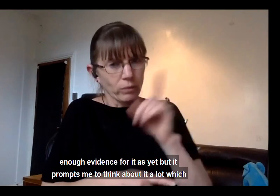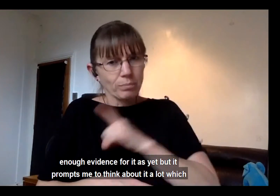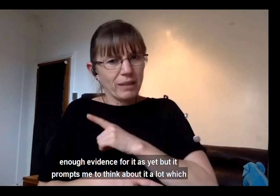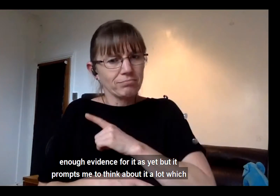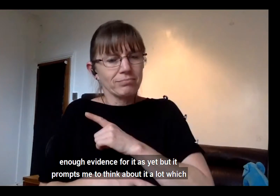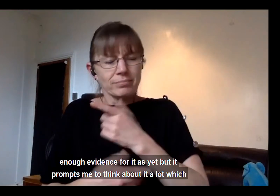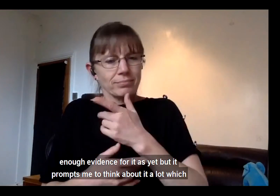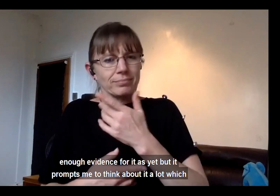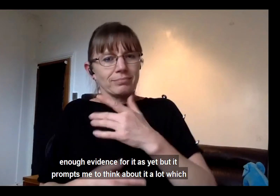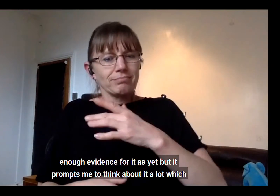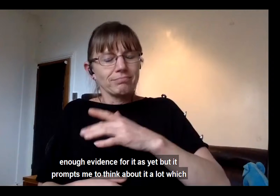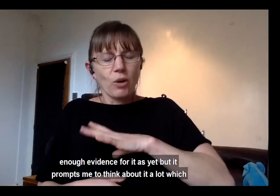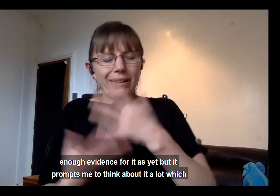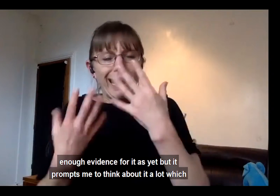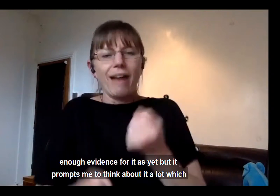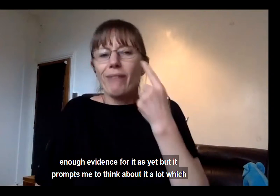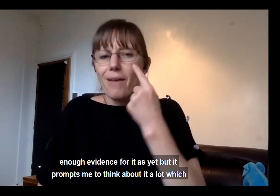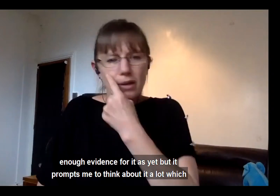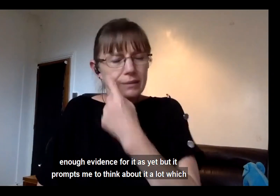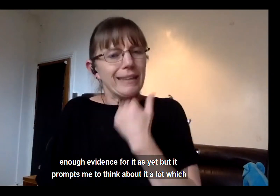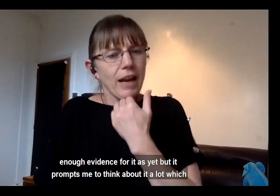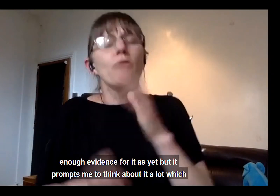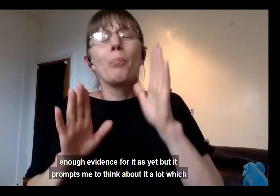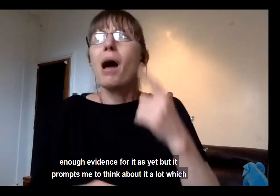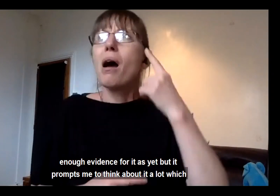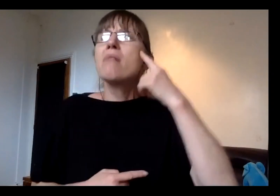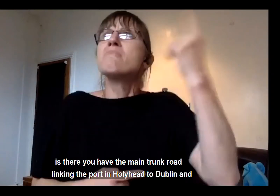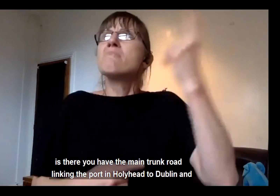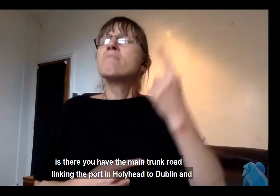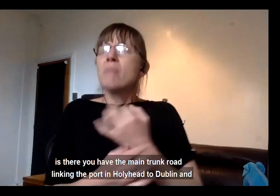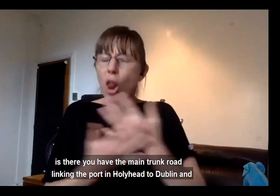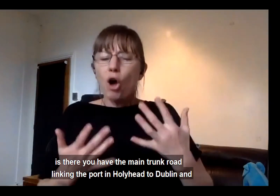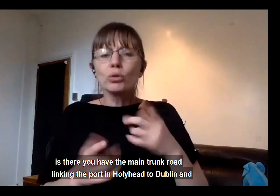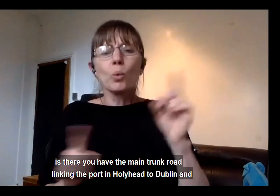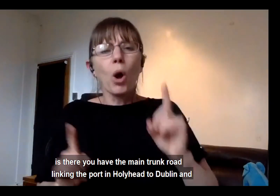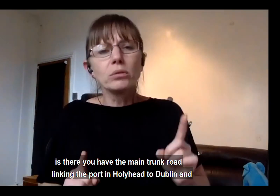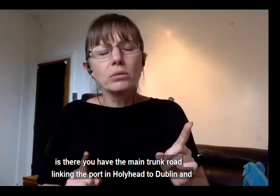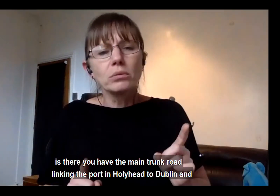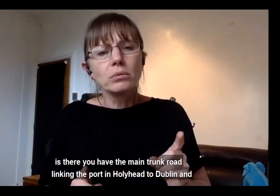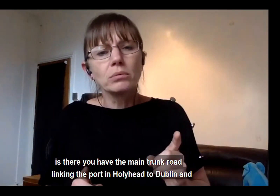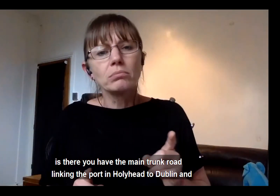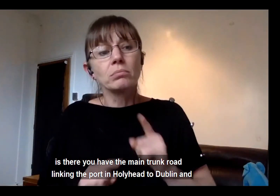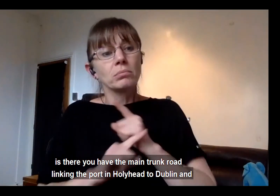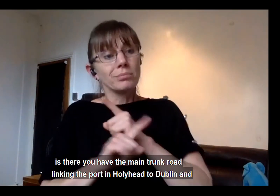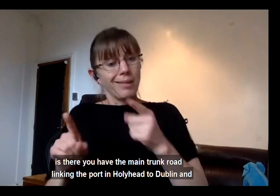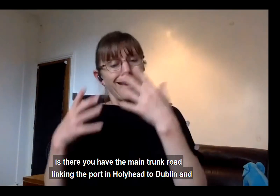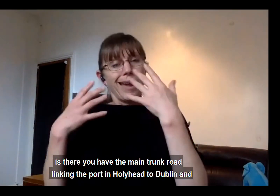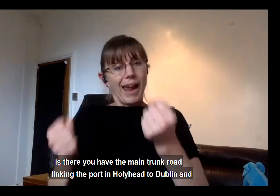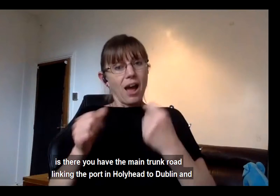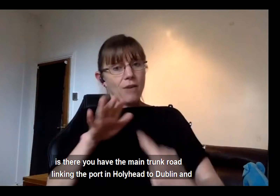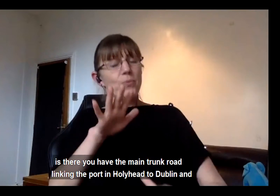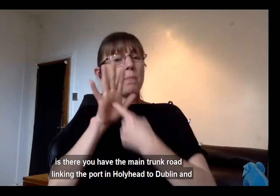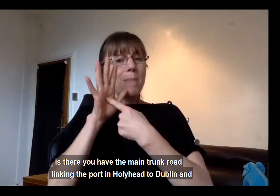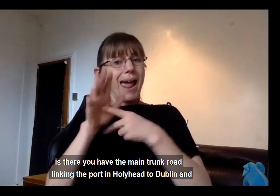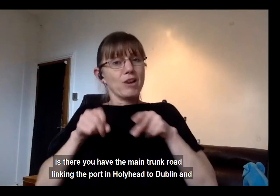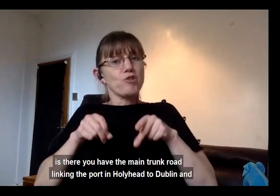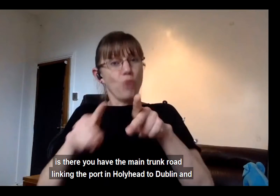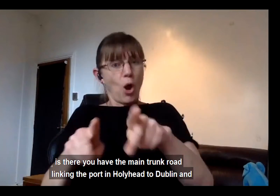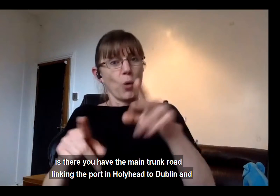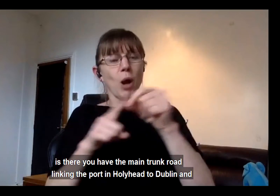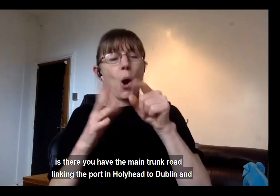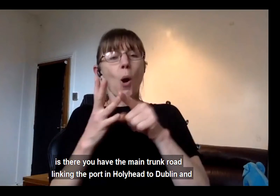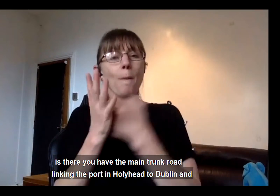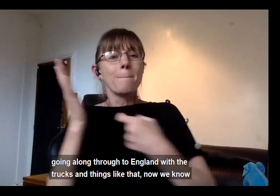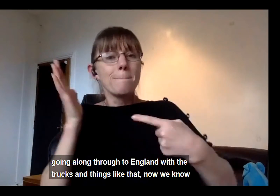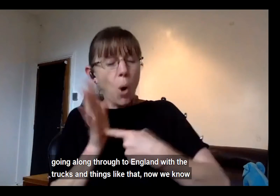I don't really have enough evidence for it as yet, but it prompts me to think about it a lot, which is, there you have the main trunk road linking the port in